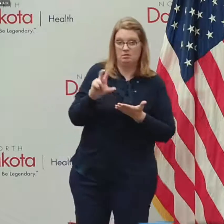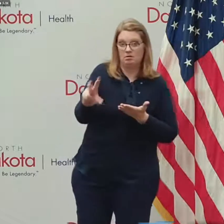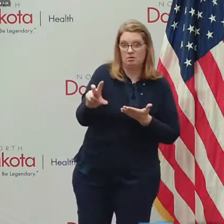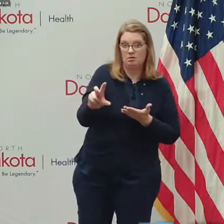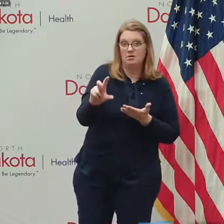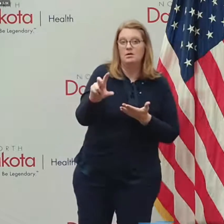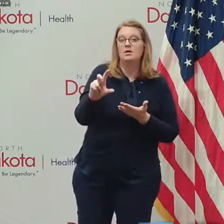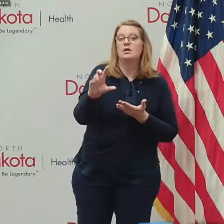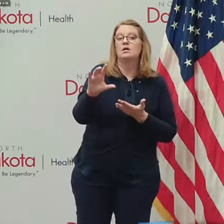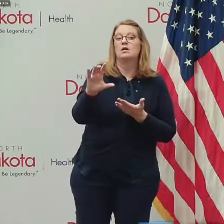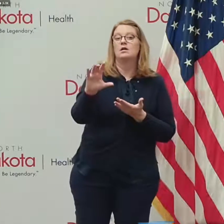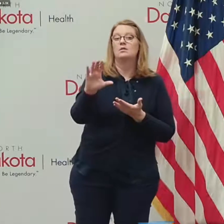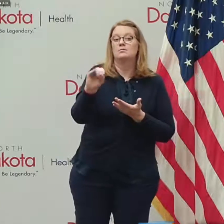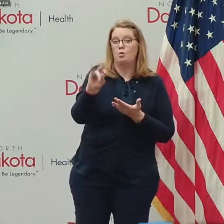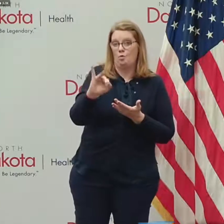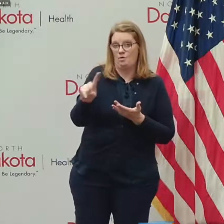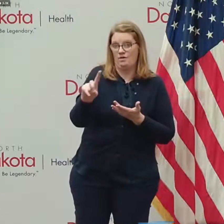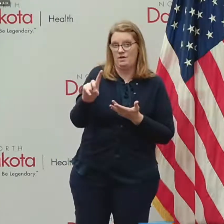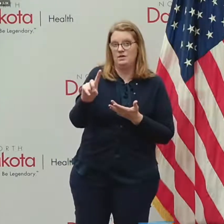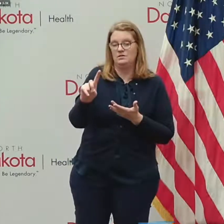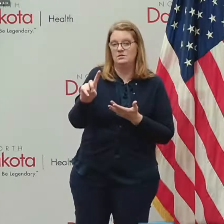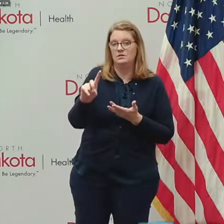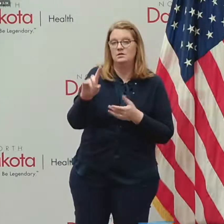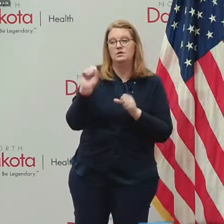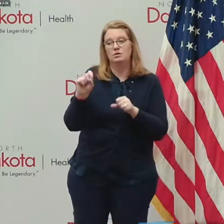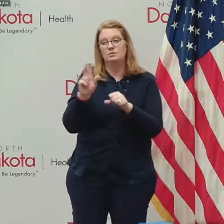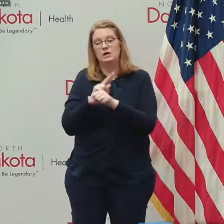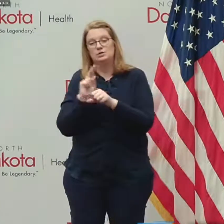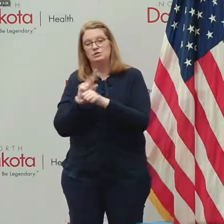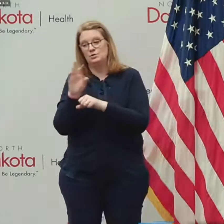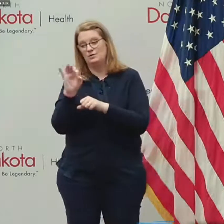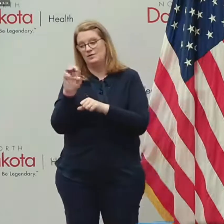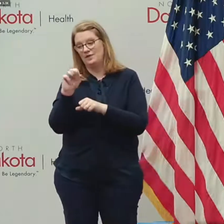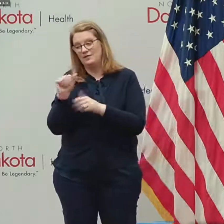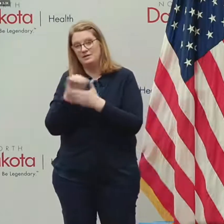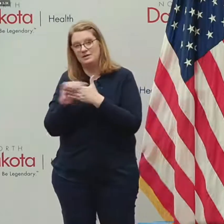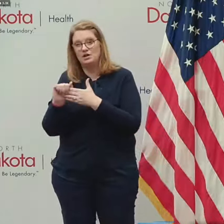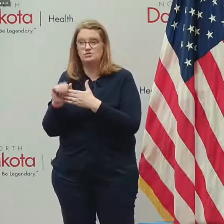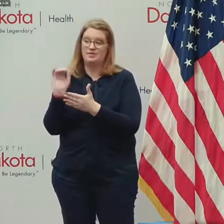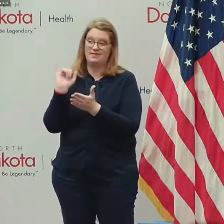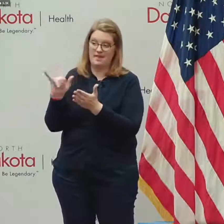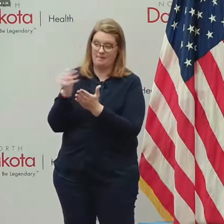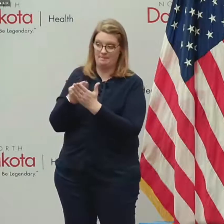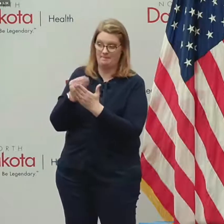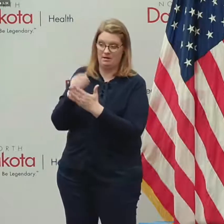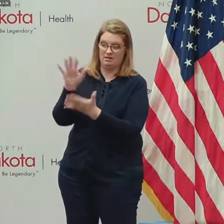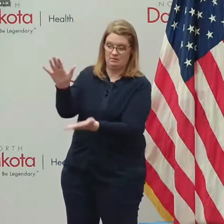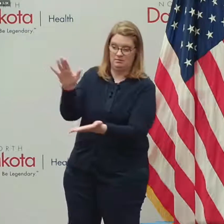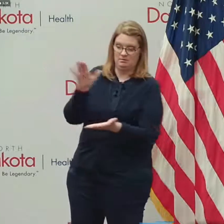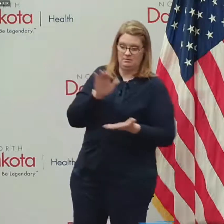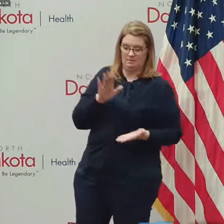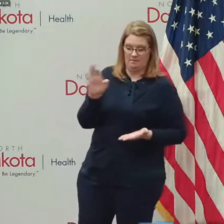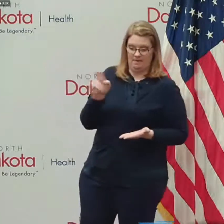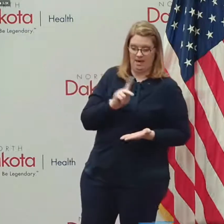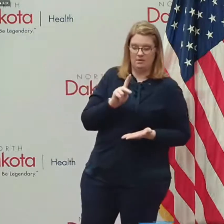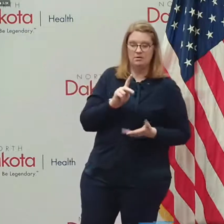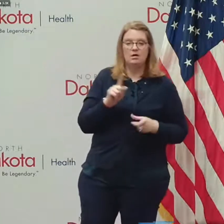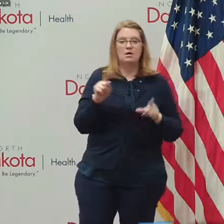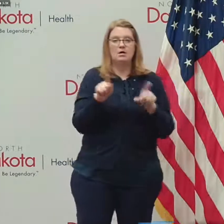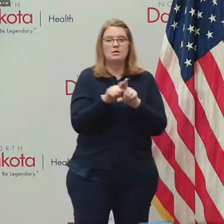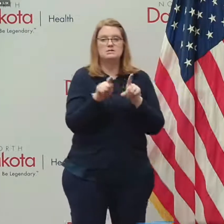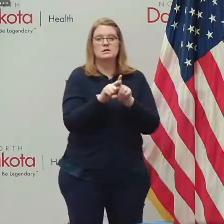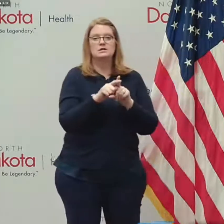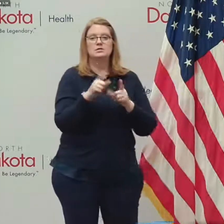relief funds can be accessed through FEMA dollars, so those were able to be turned back. And then we also had,